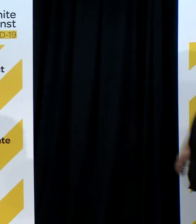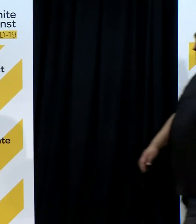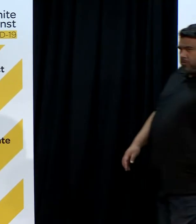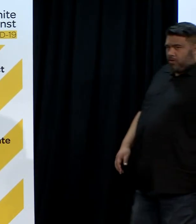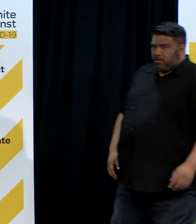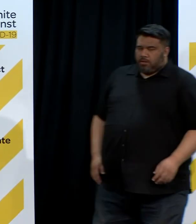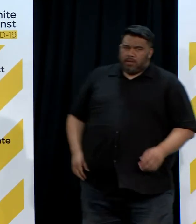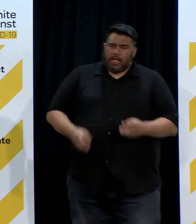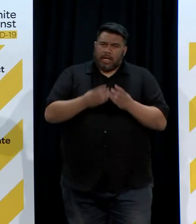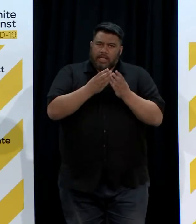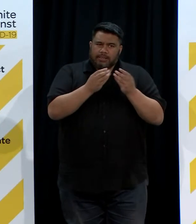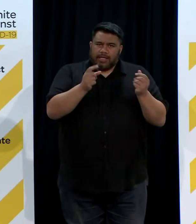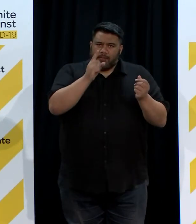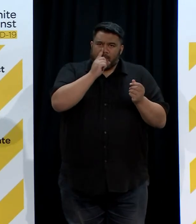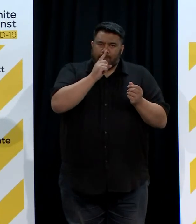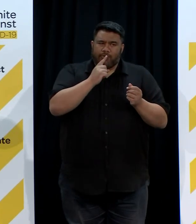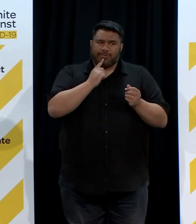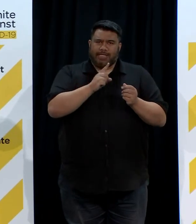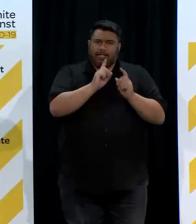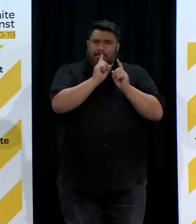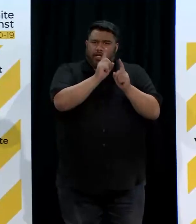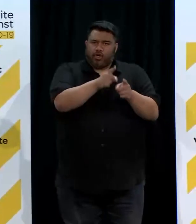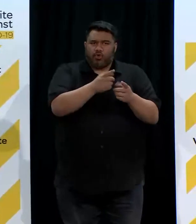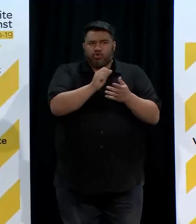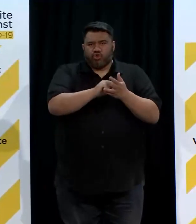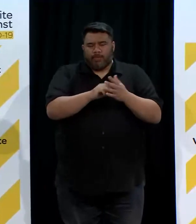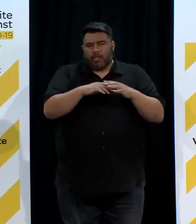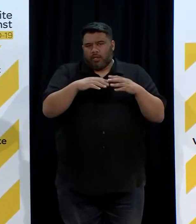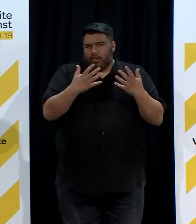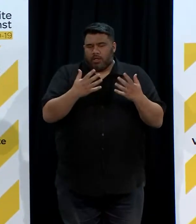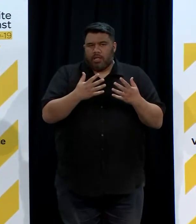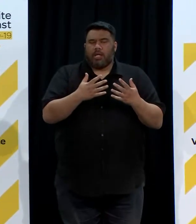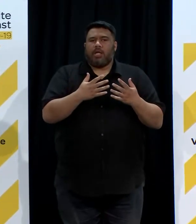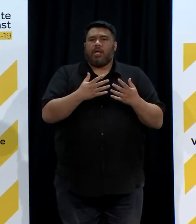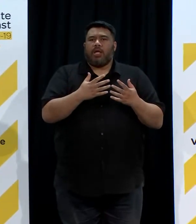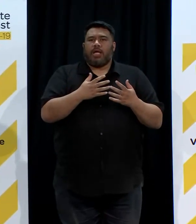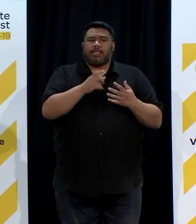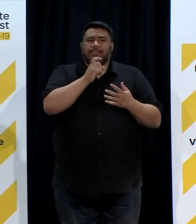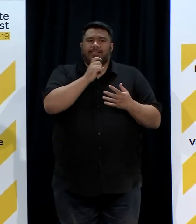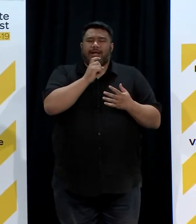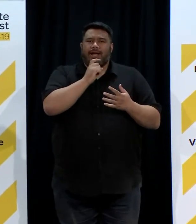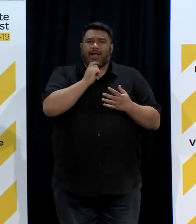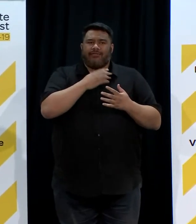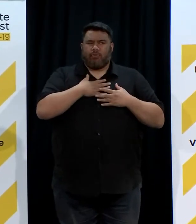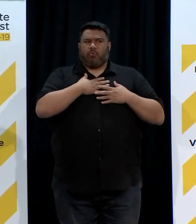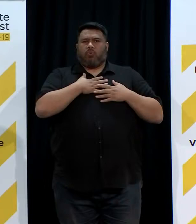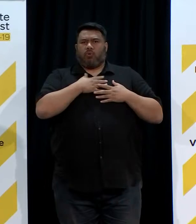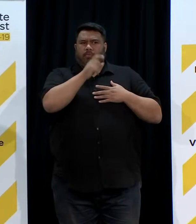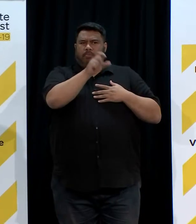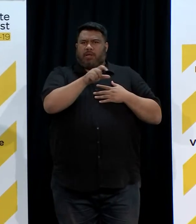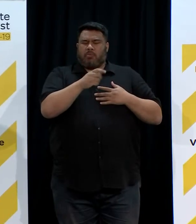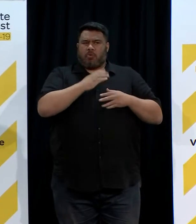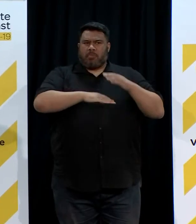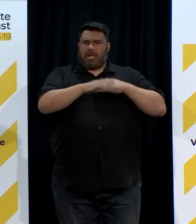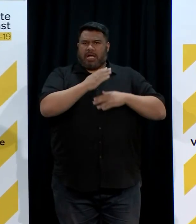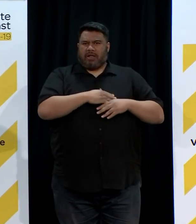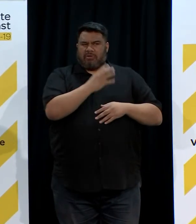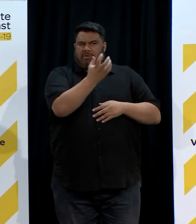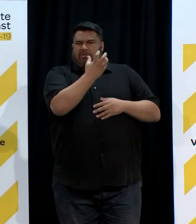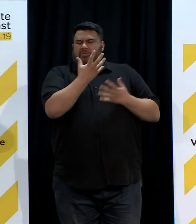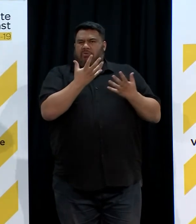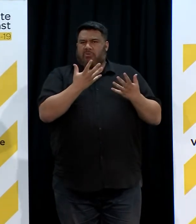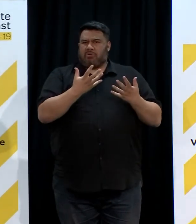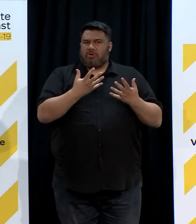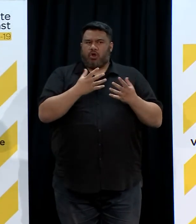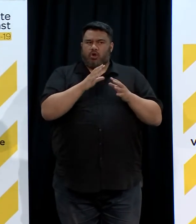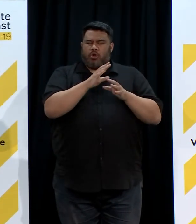to put masks on. Are you considering strengthening the mask mandate, and if not, why not? I've seen some reports around those who,